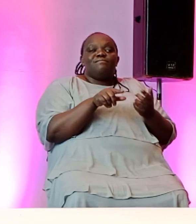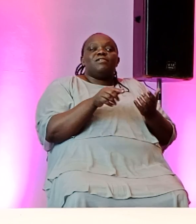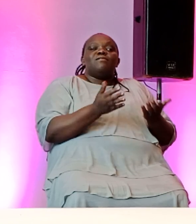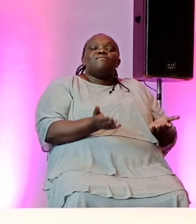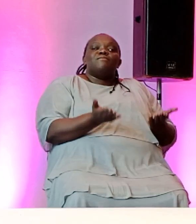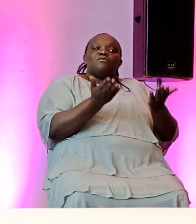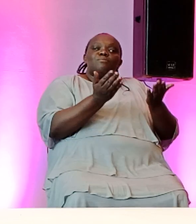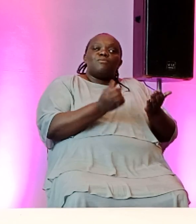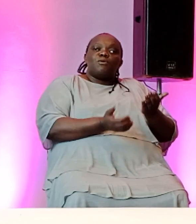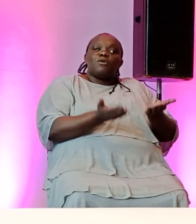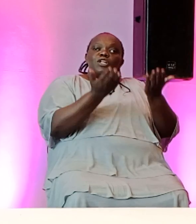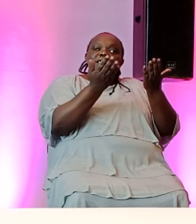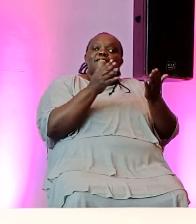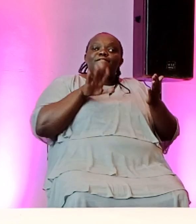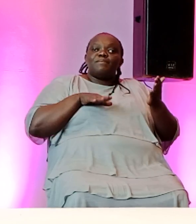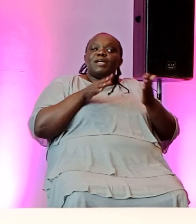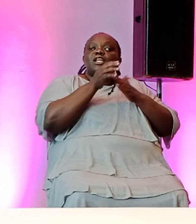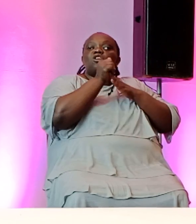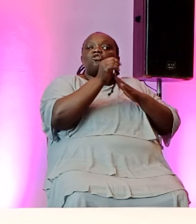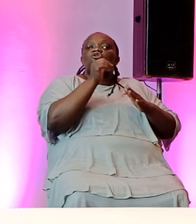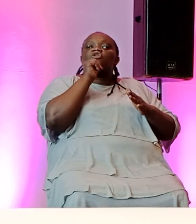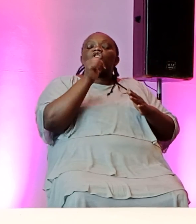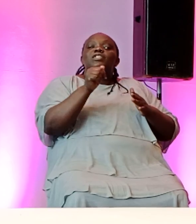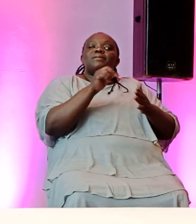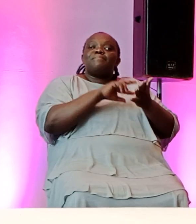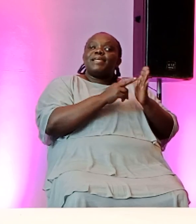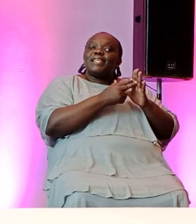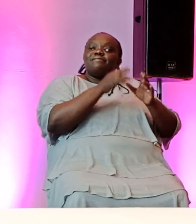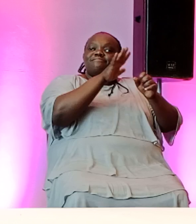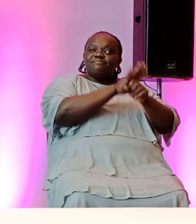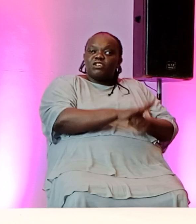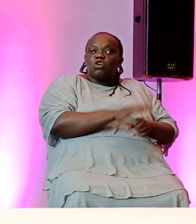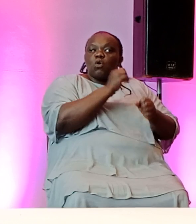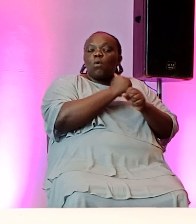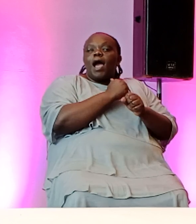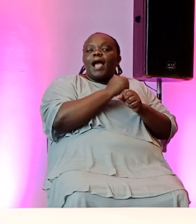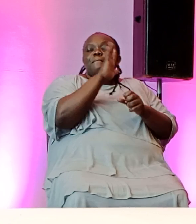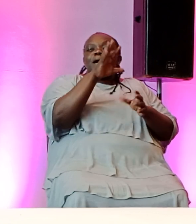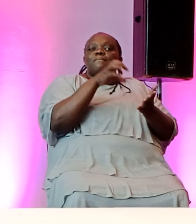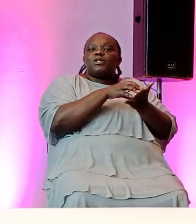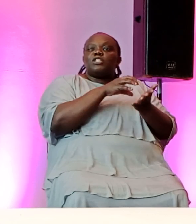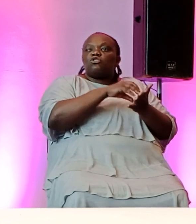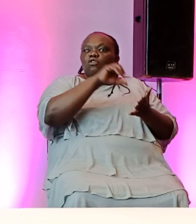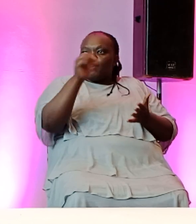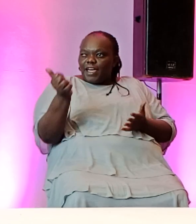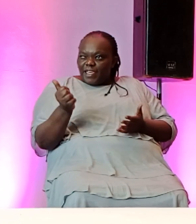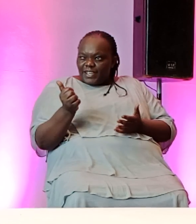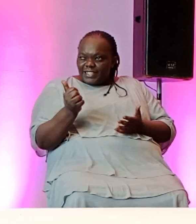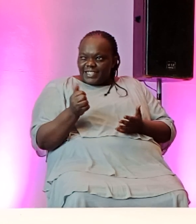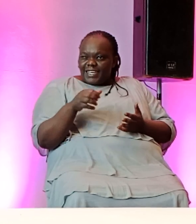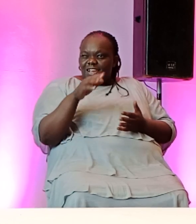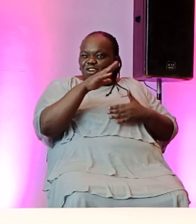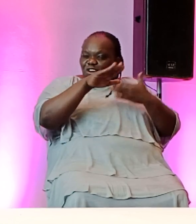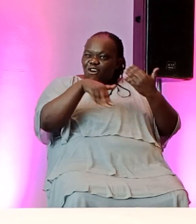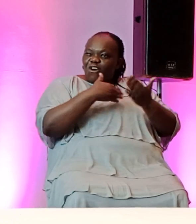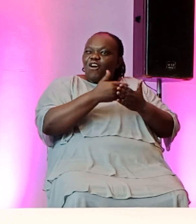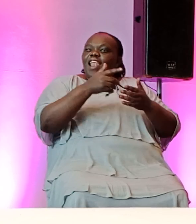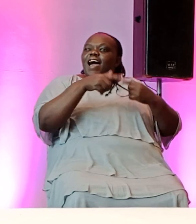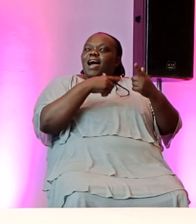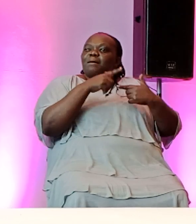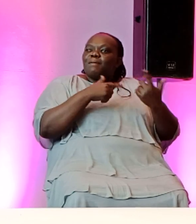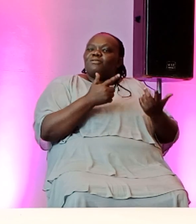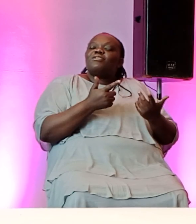Promoting female leadership does not mean undermining efforts or position of others. It is all